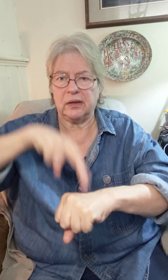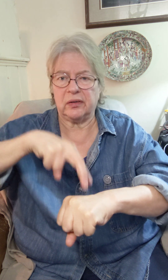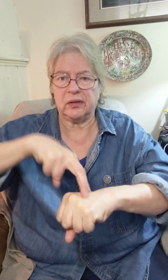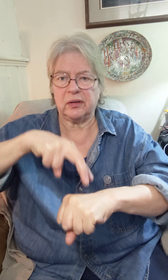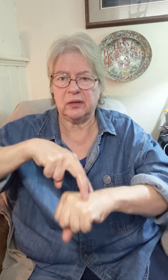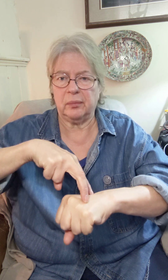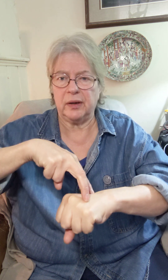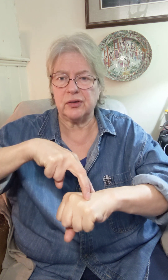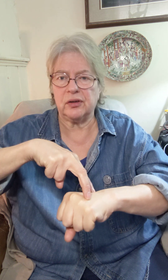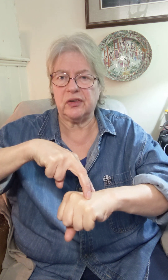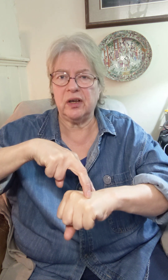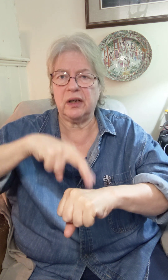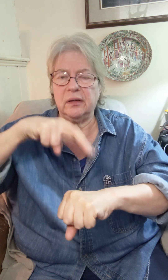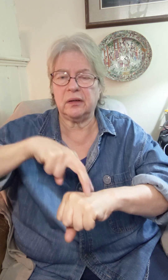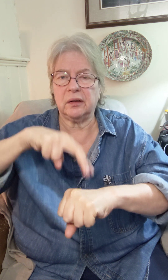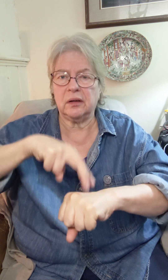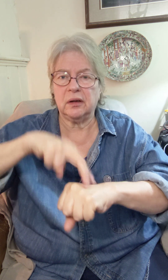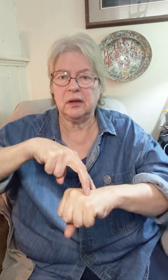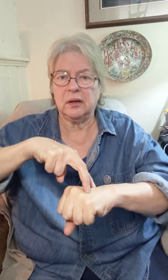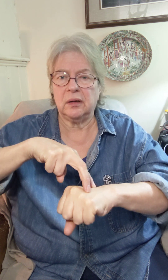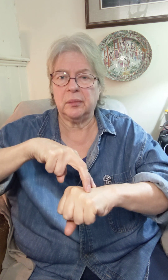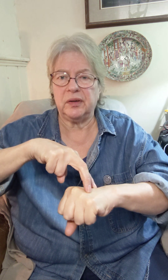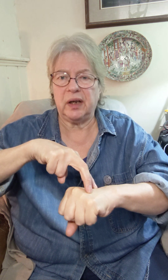this. Make sure it's done. Potato.